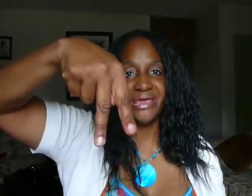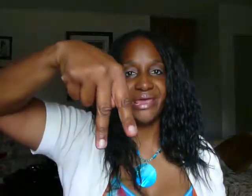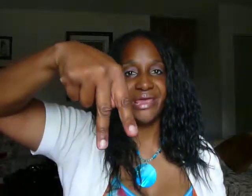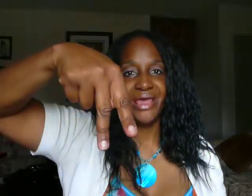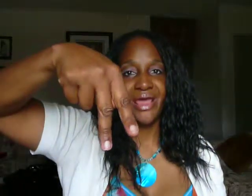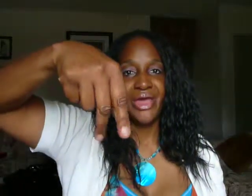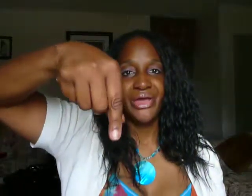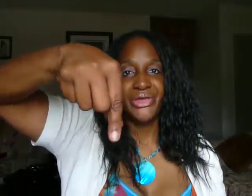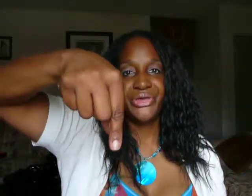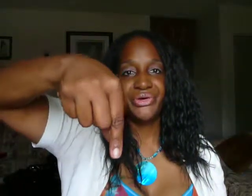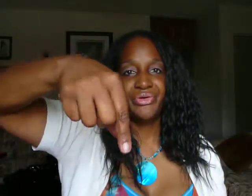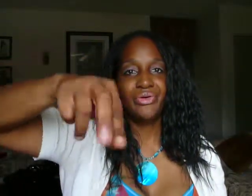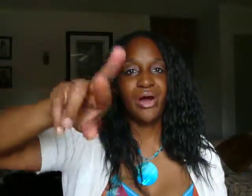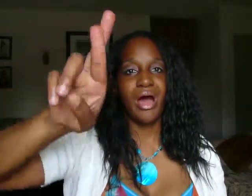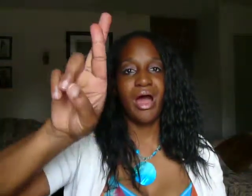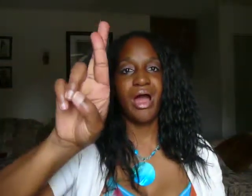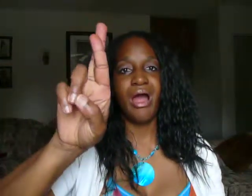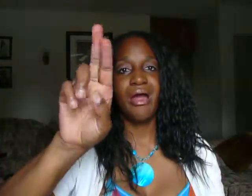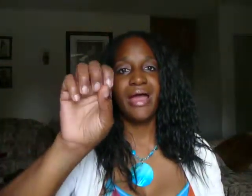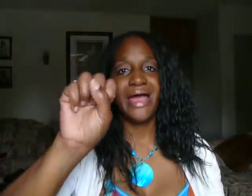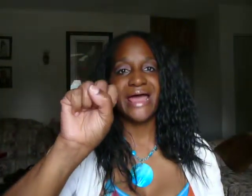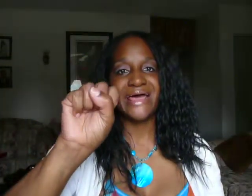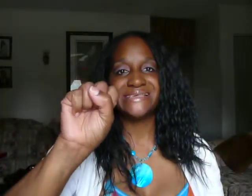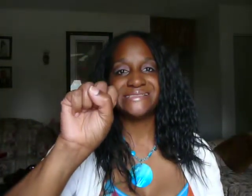P, Q, R, S,